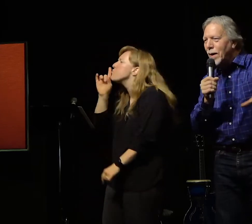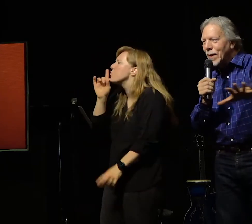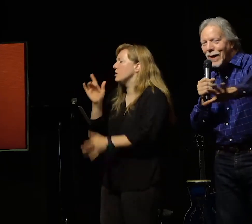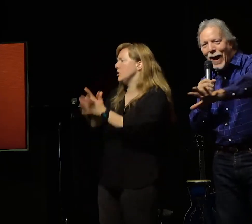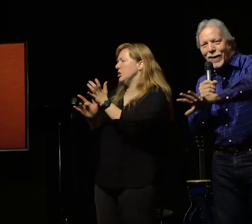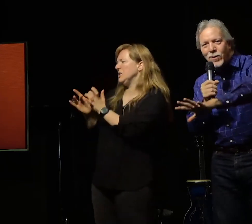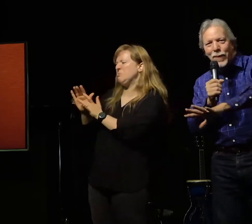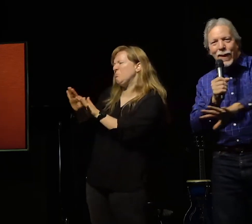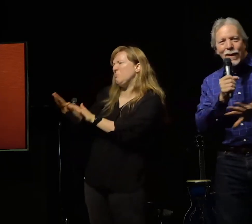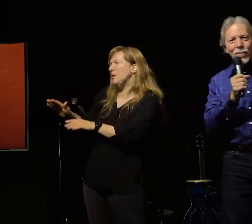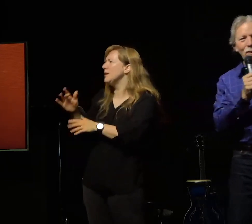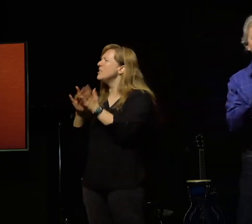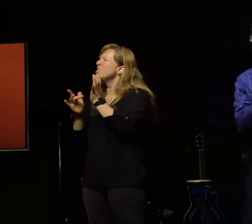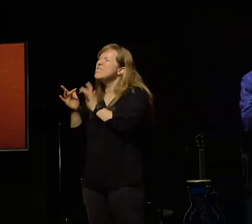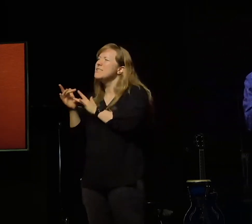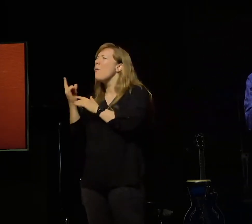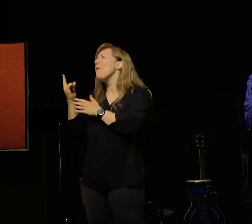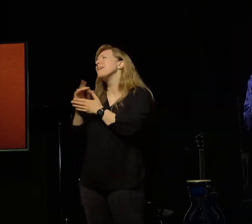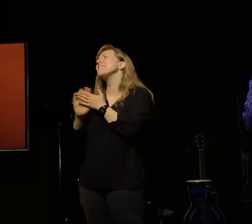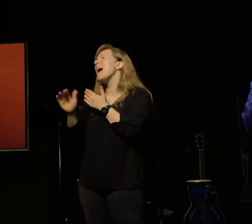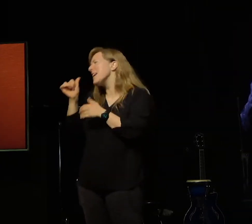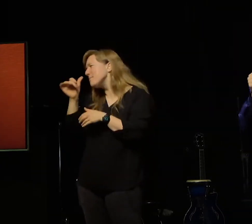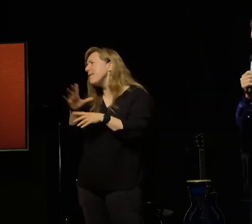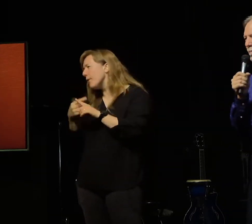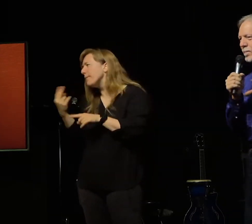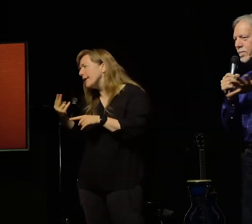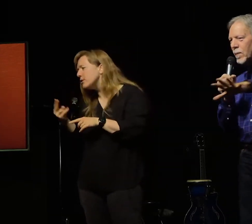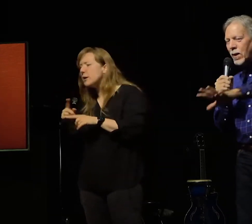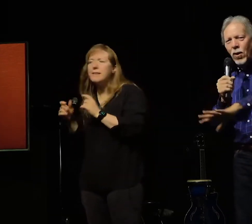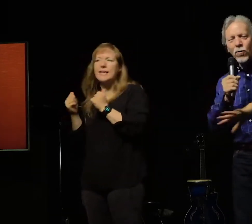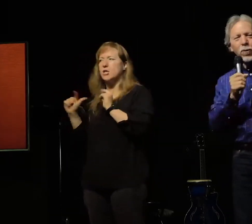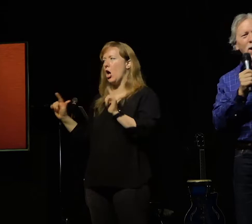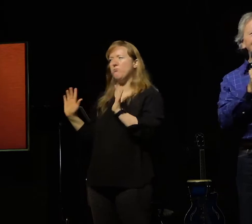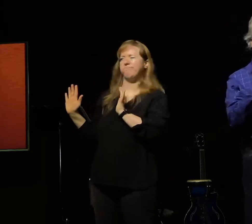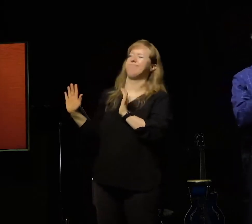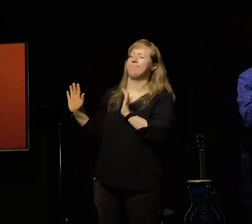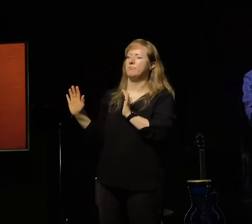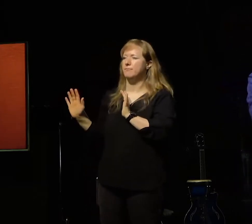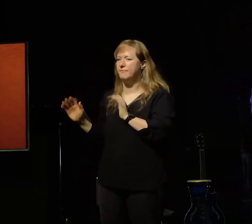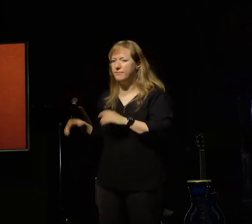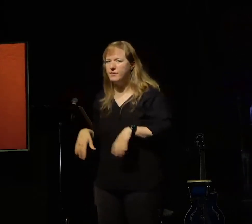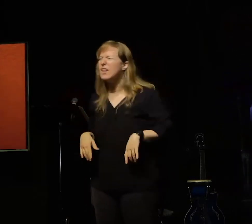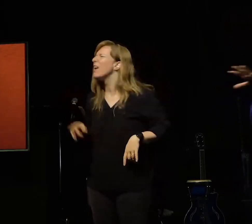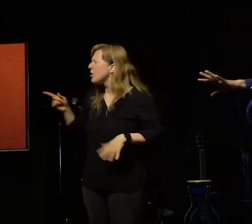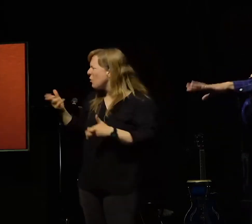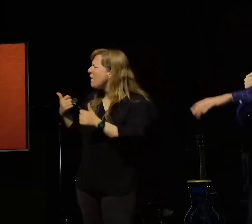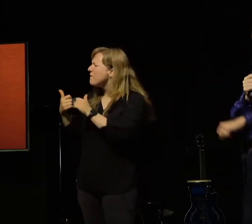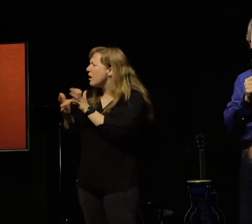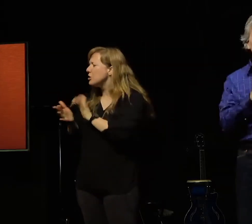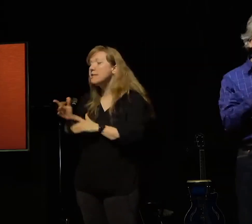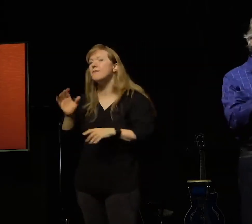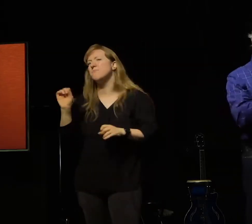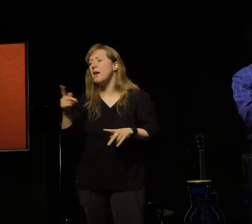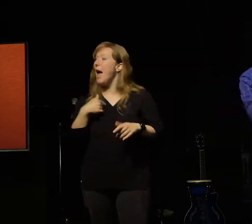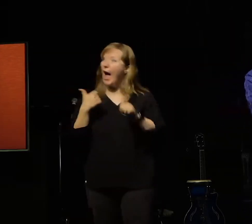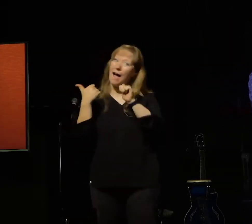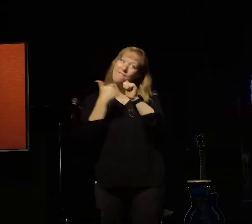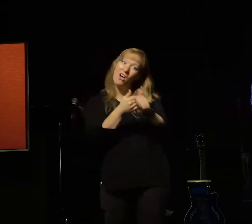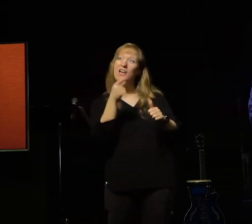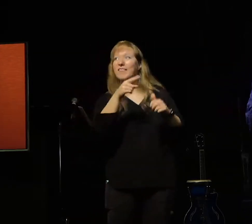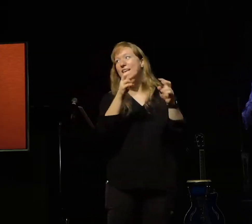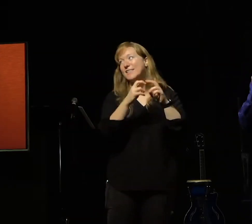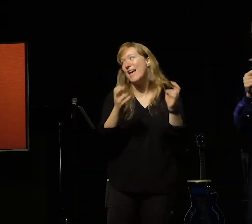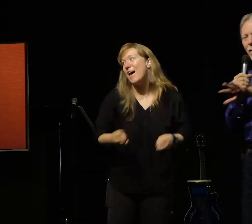one of the nice men from history. You're a Christ follower, fine. I follow this guy. Well, I follow this